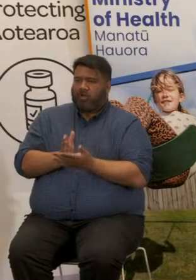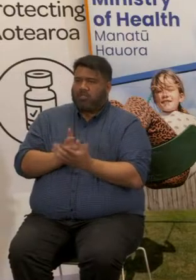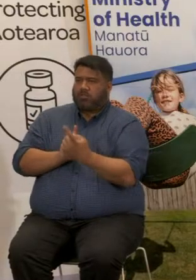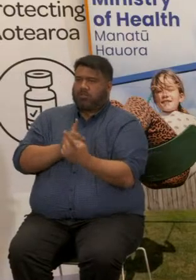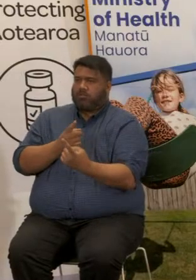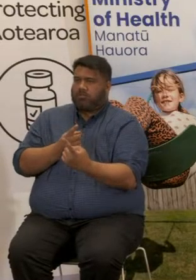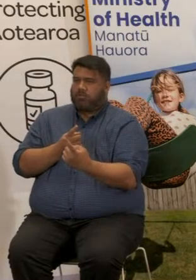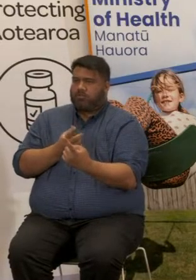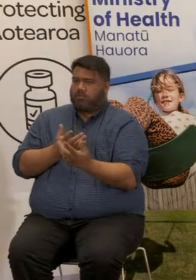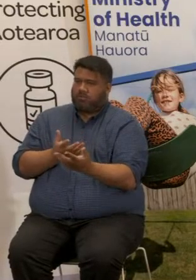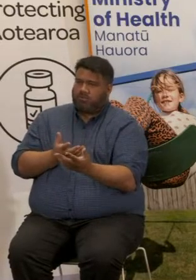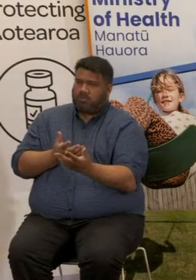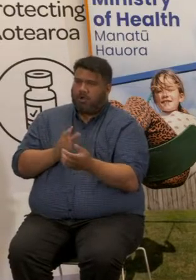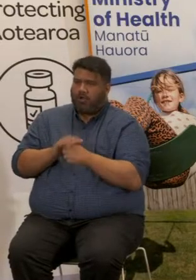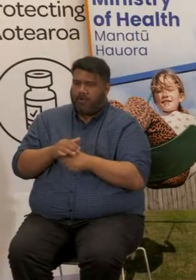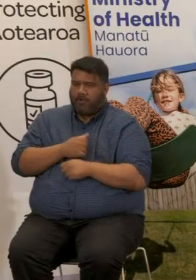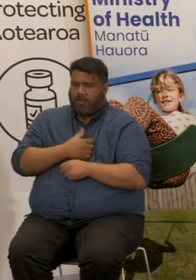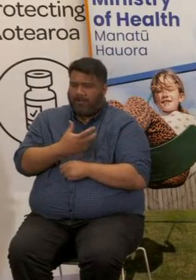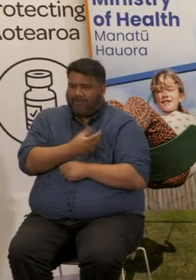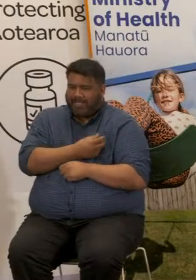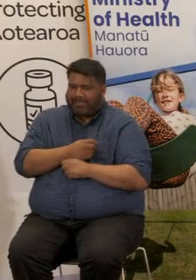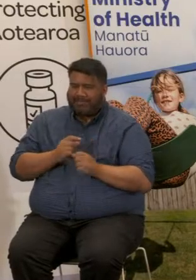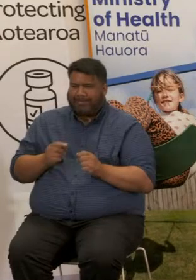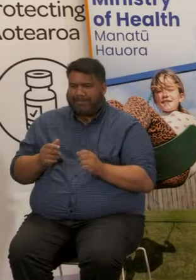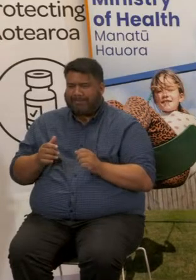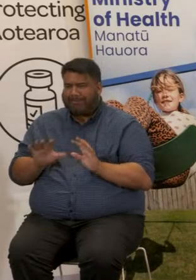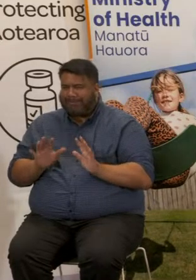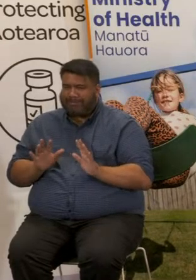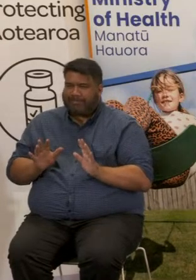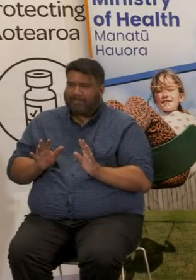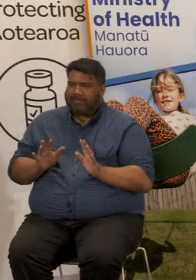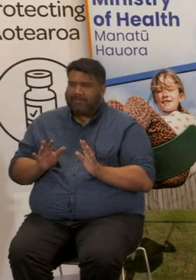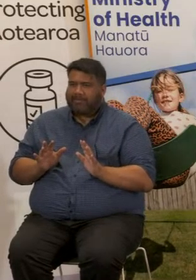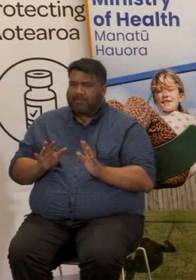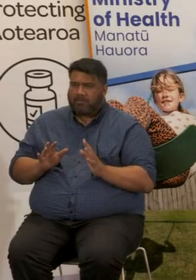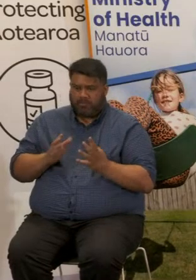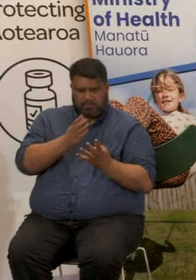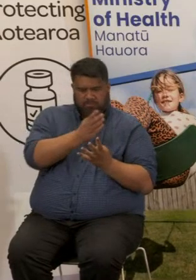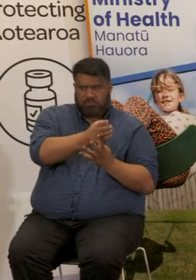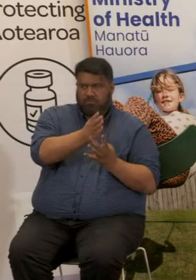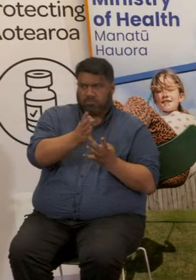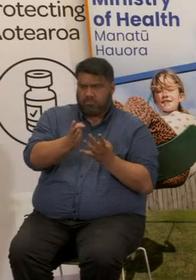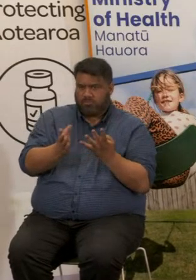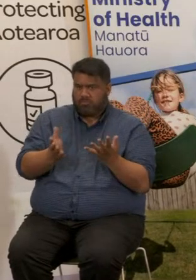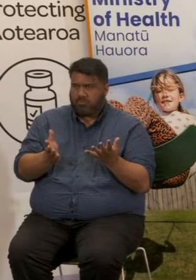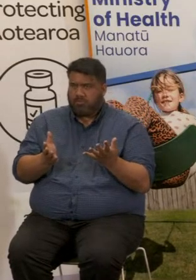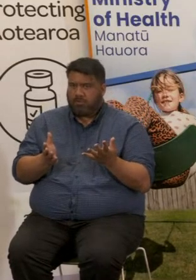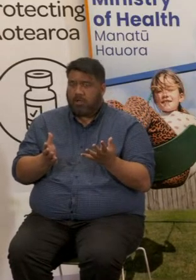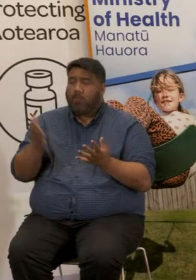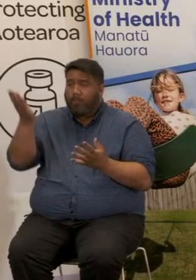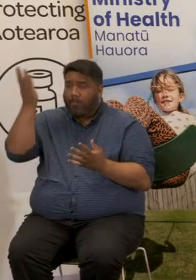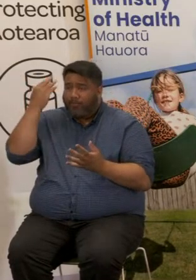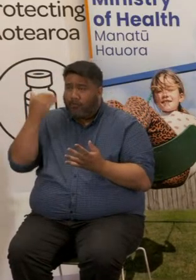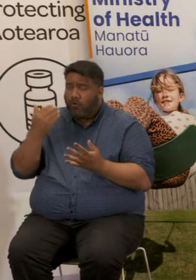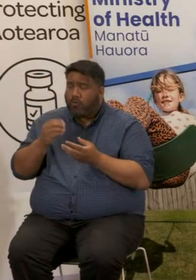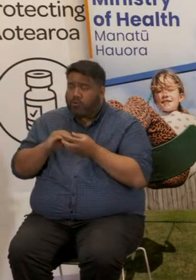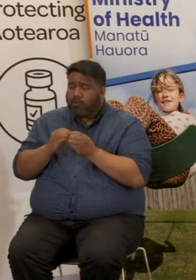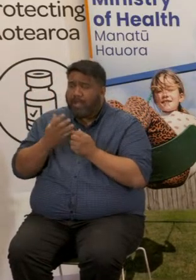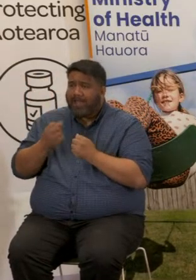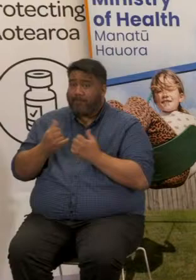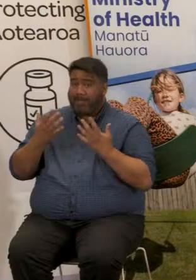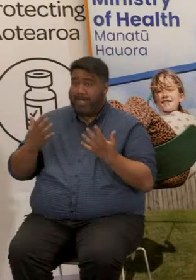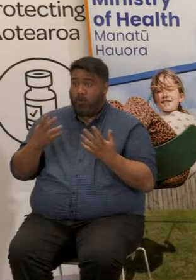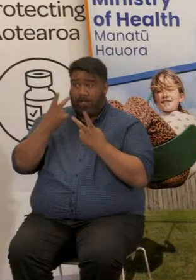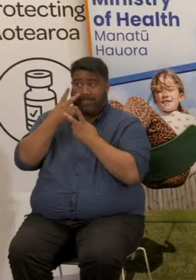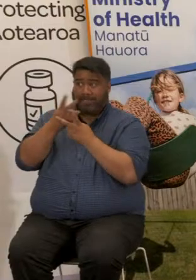them, about their vaccine journey. Yeah, so I wouldn't describe it like that now. I would say that there were some issues, but I definitely got an energy in the